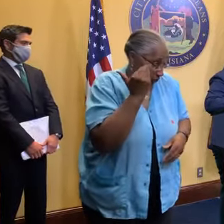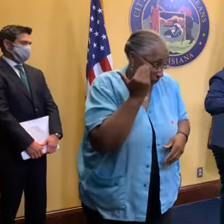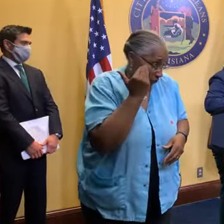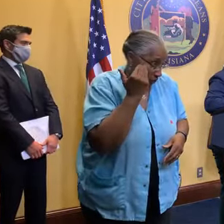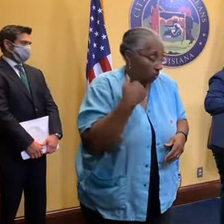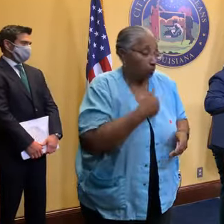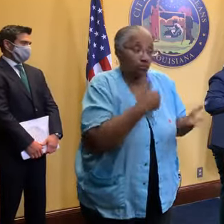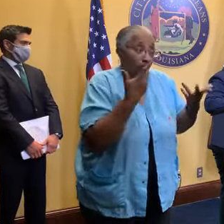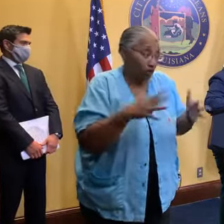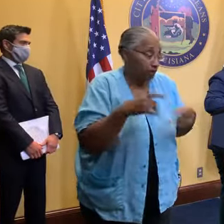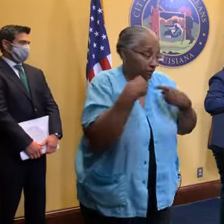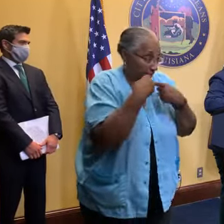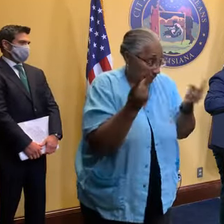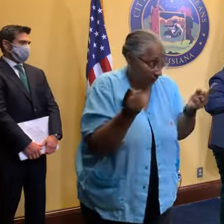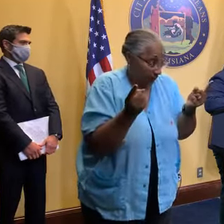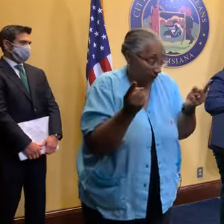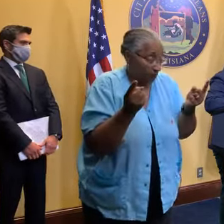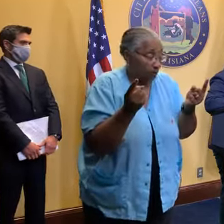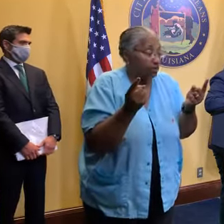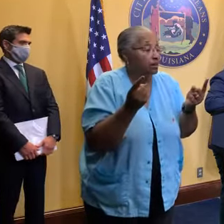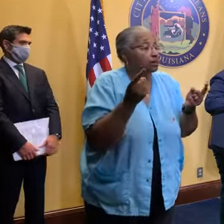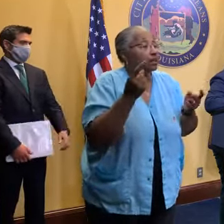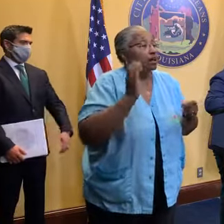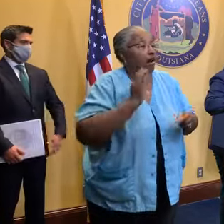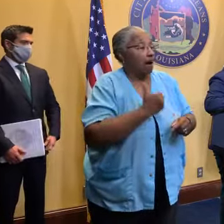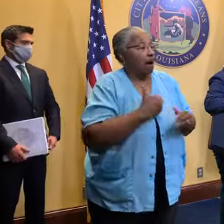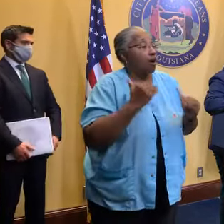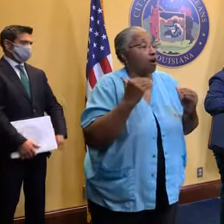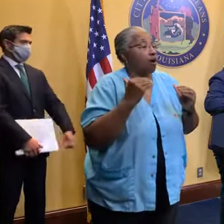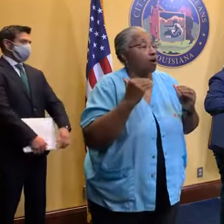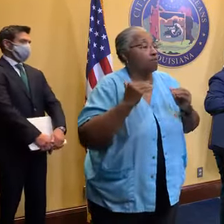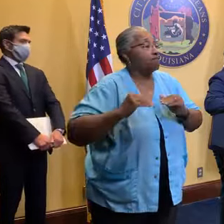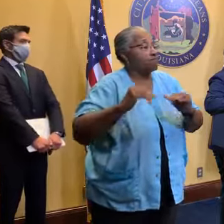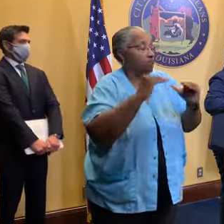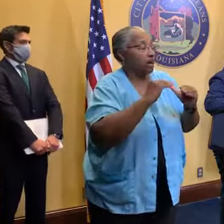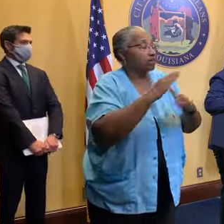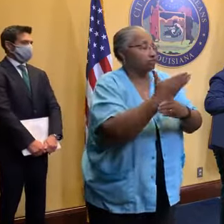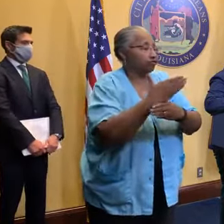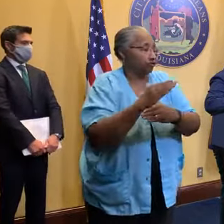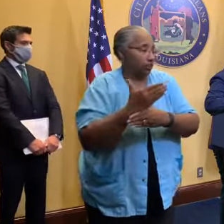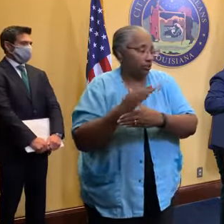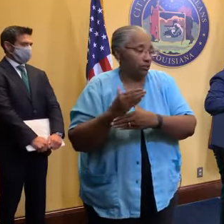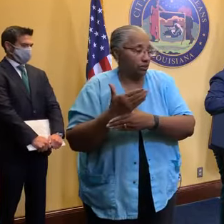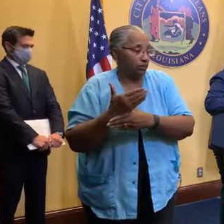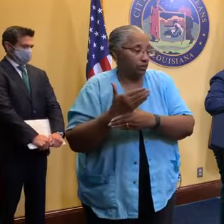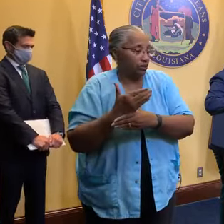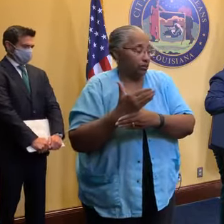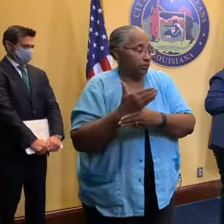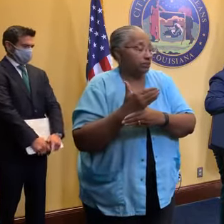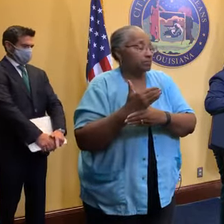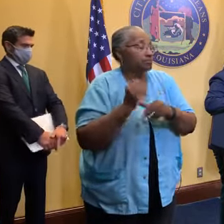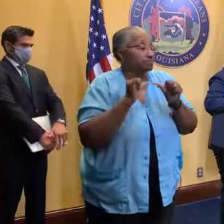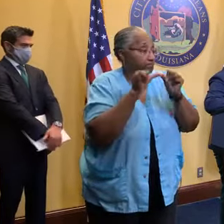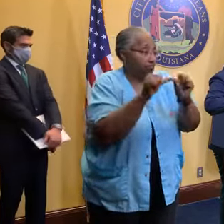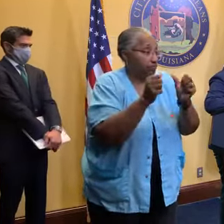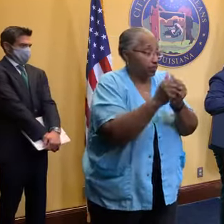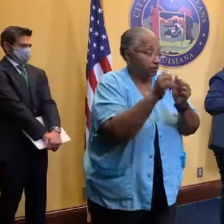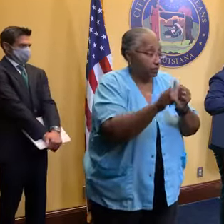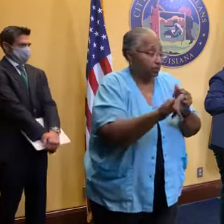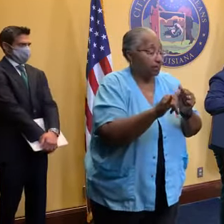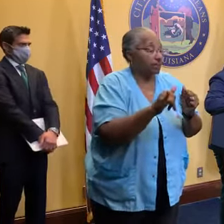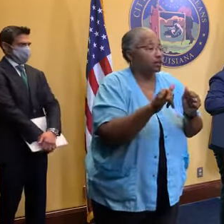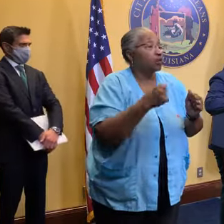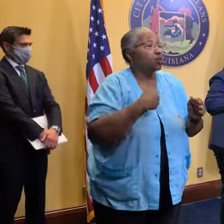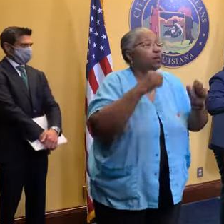said, to get our fair share, and not let up on that at all. But one thing we